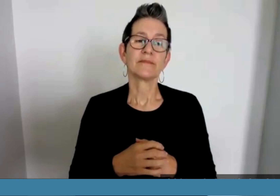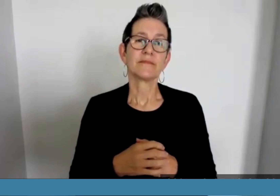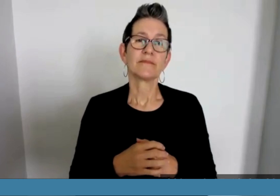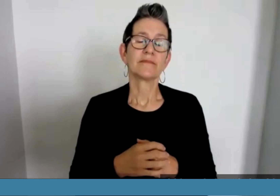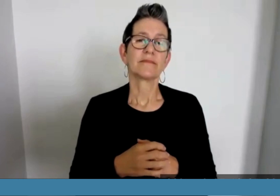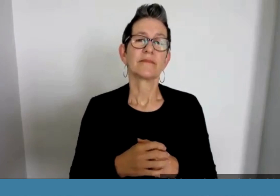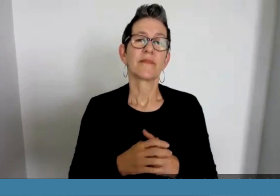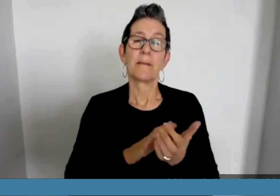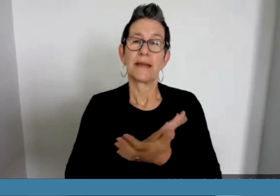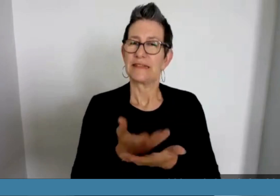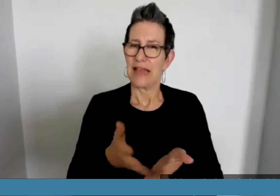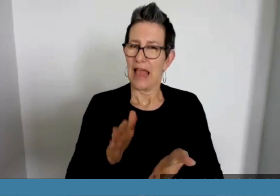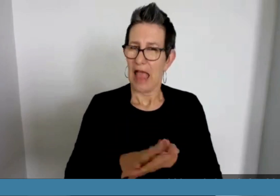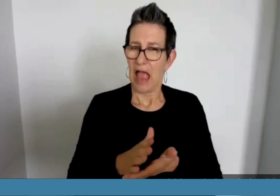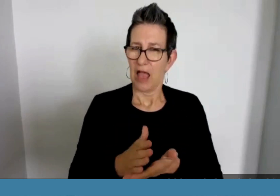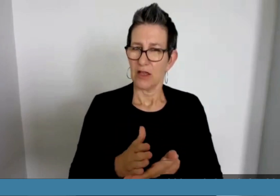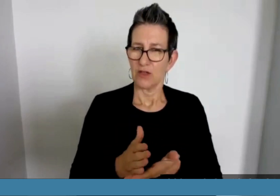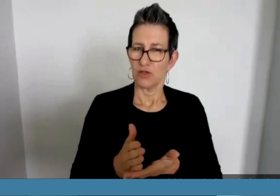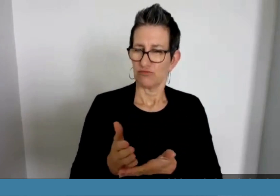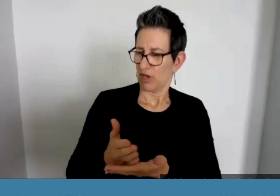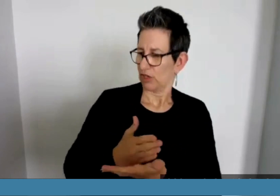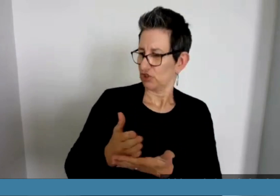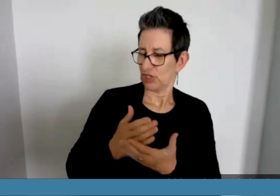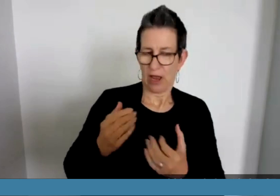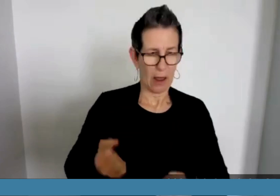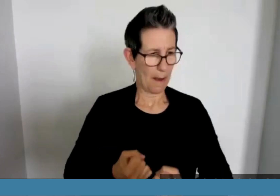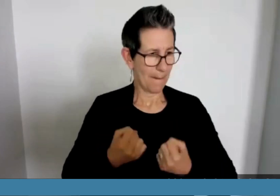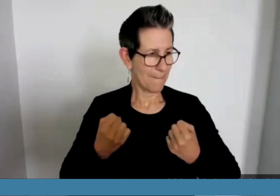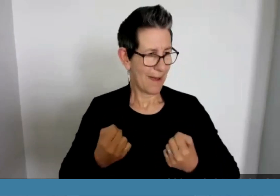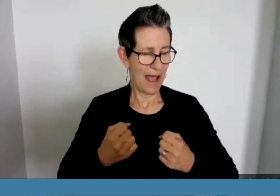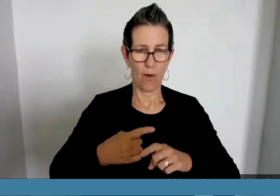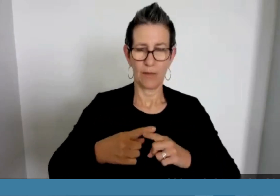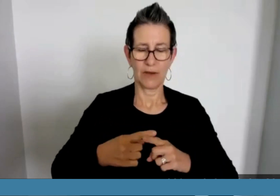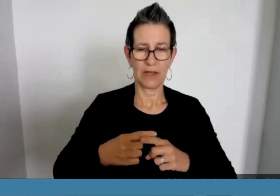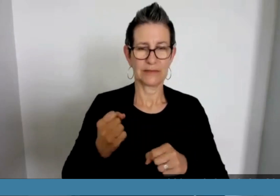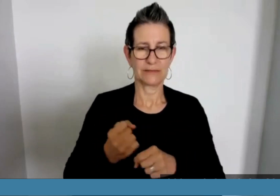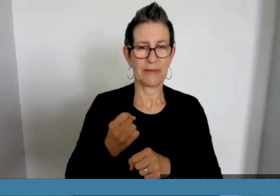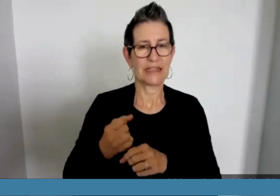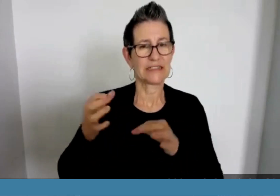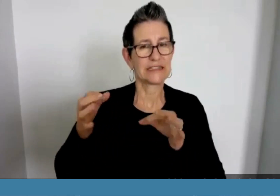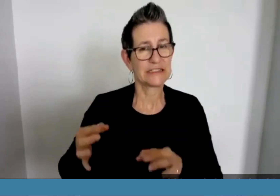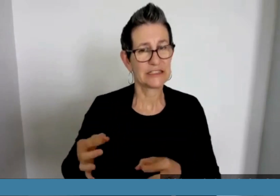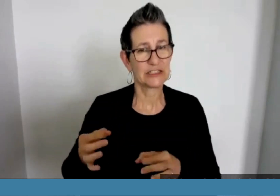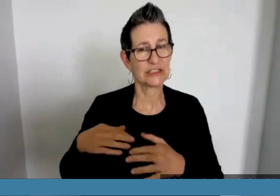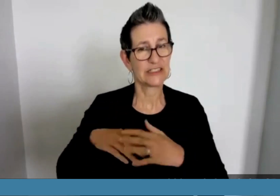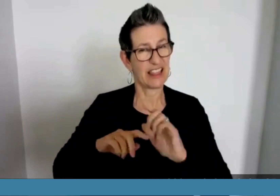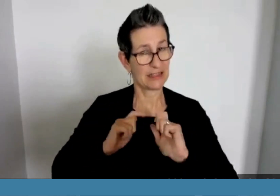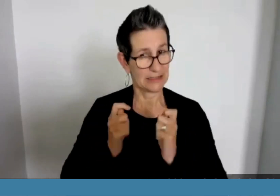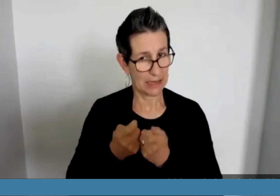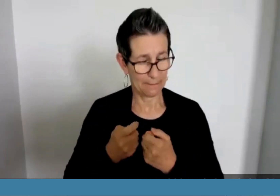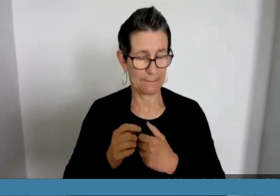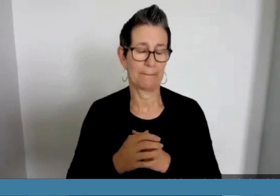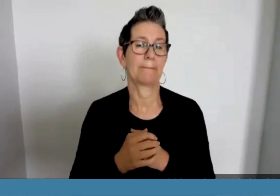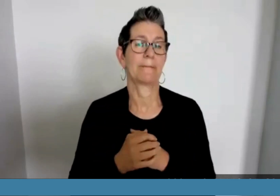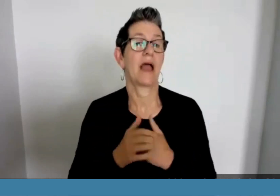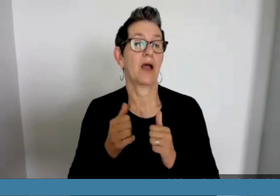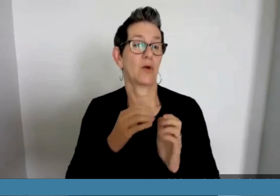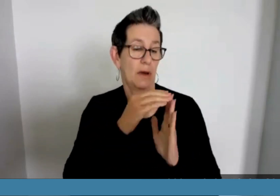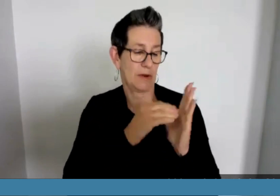share power and decision-making across your team. Strong applications will show that everyone